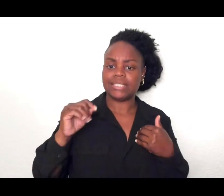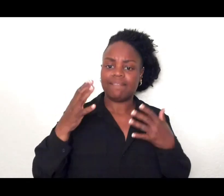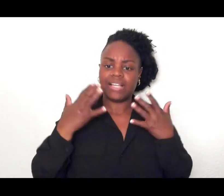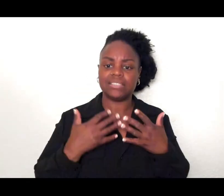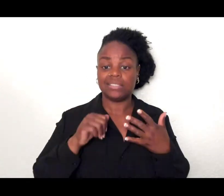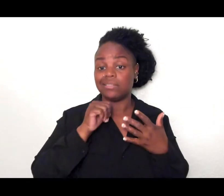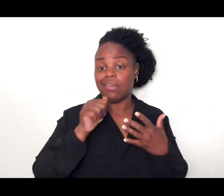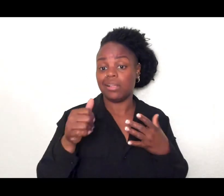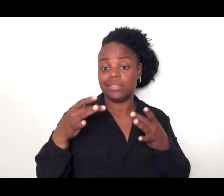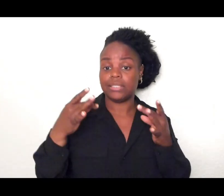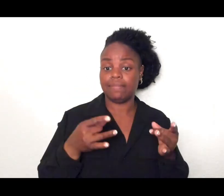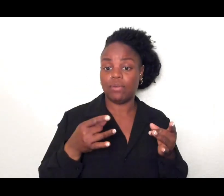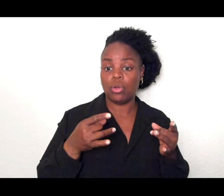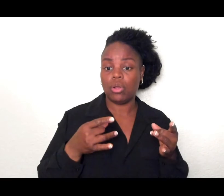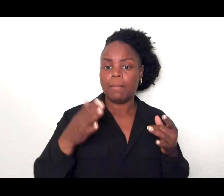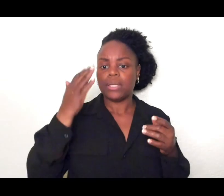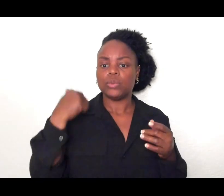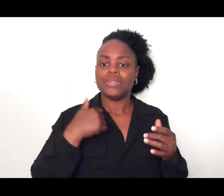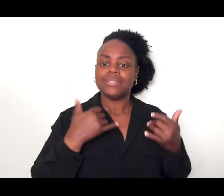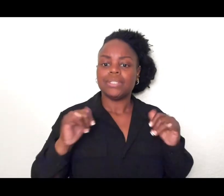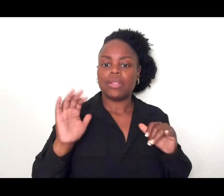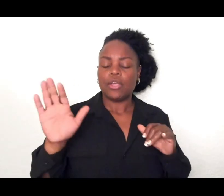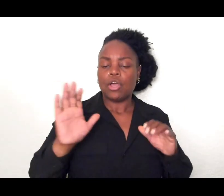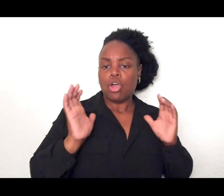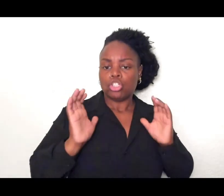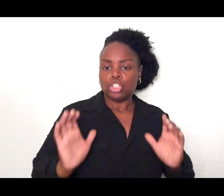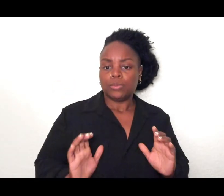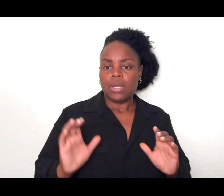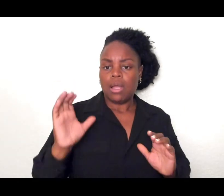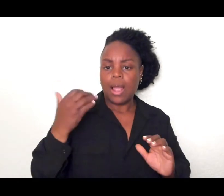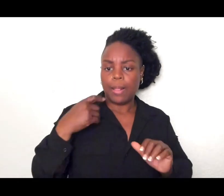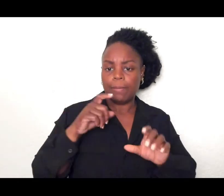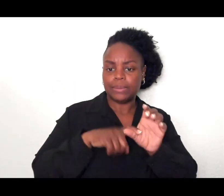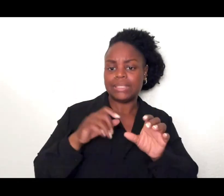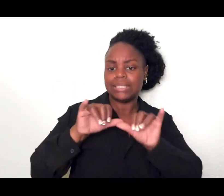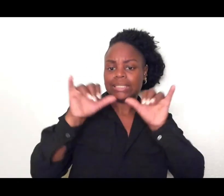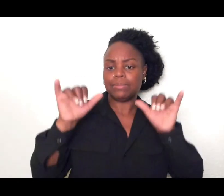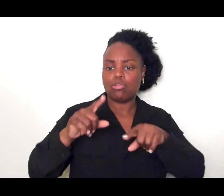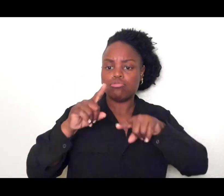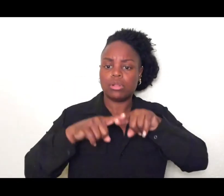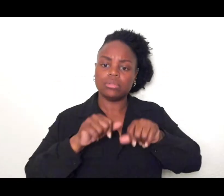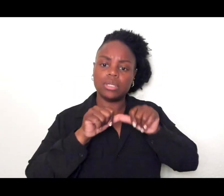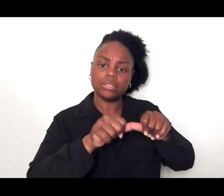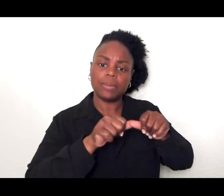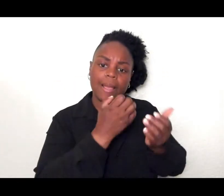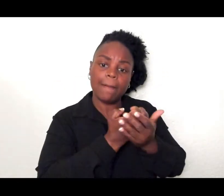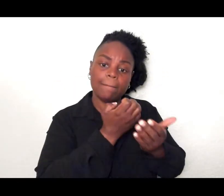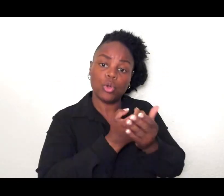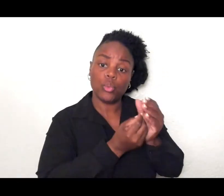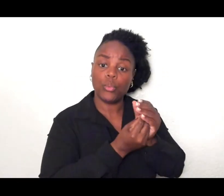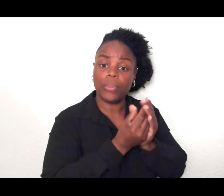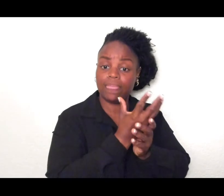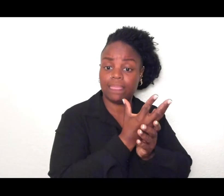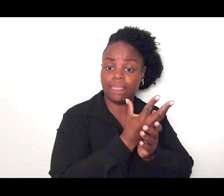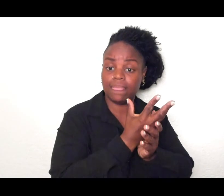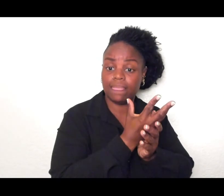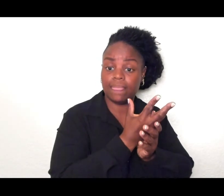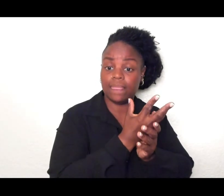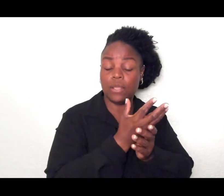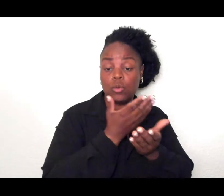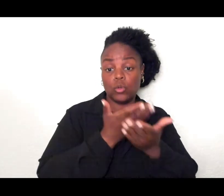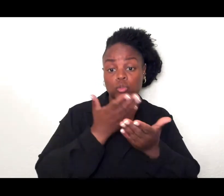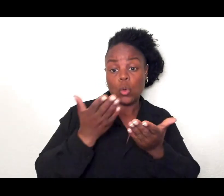our bodies. I don't care what capitalism thinks about its perception of my body. And I don't believe